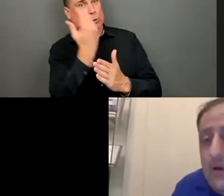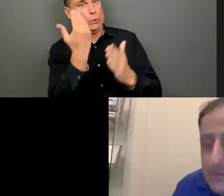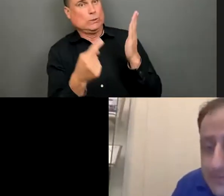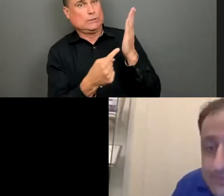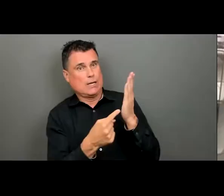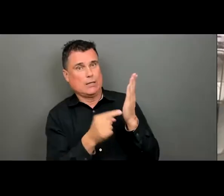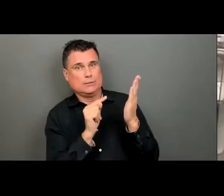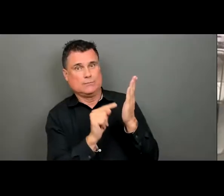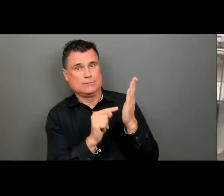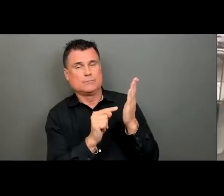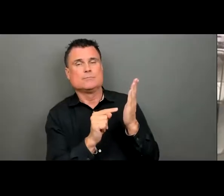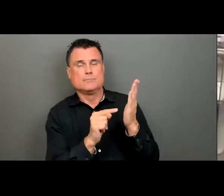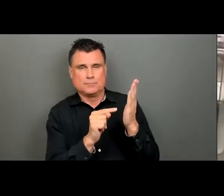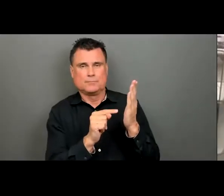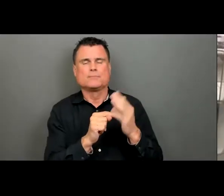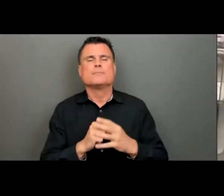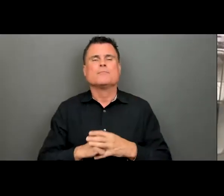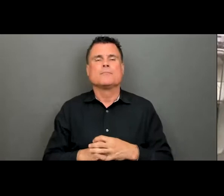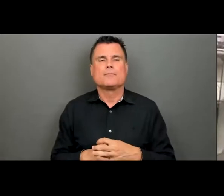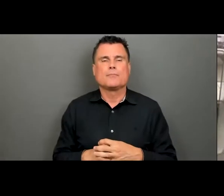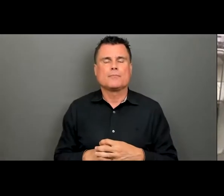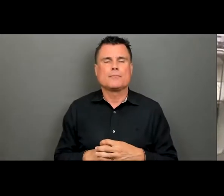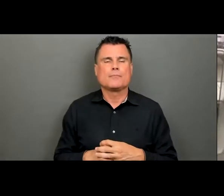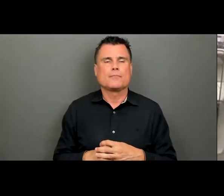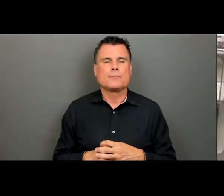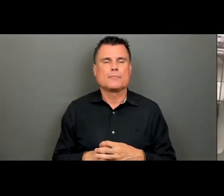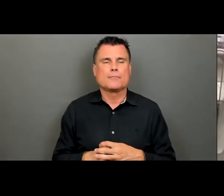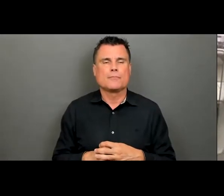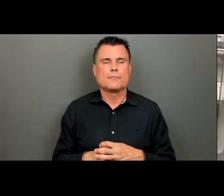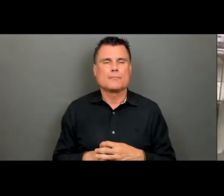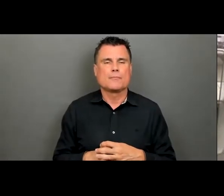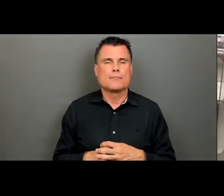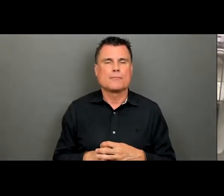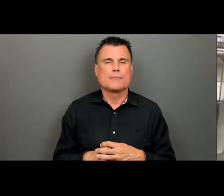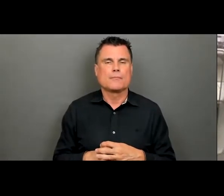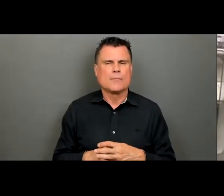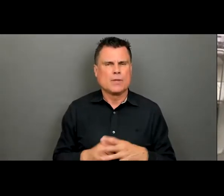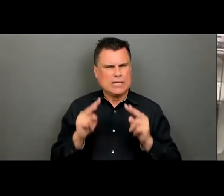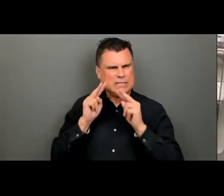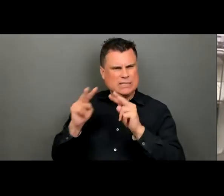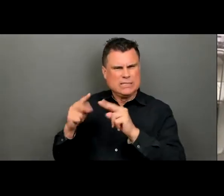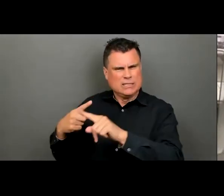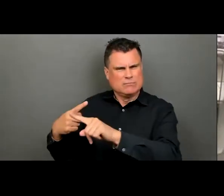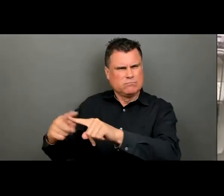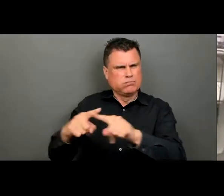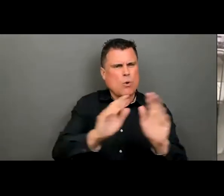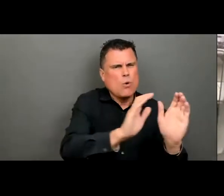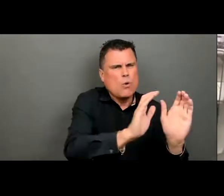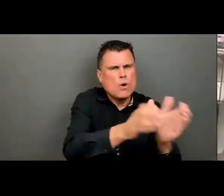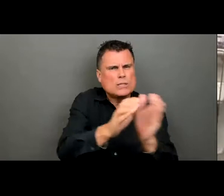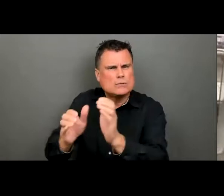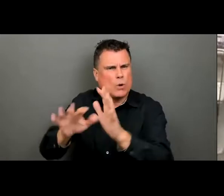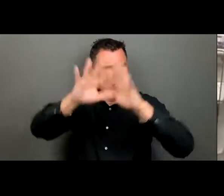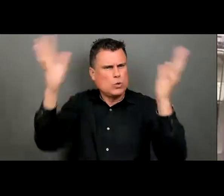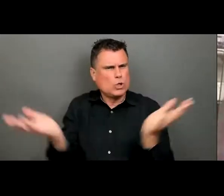or DRR management bodies all over the world, most of the technologies, a technology